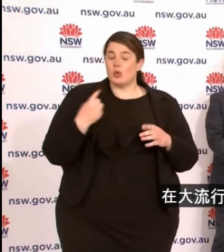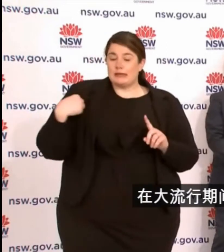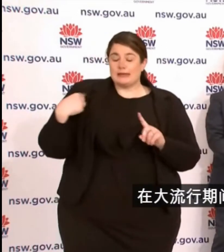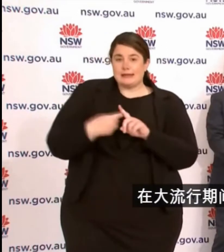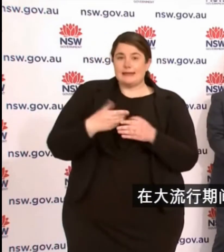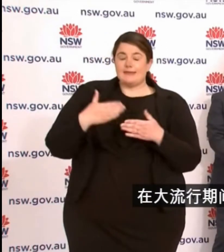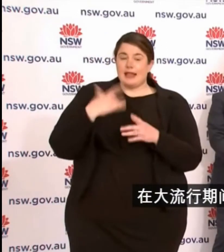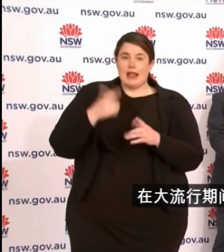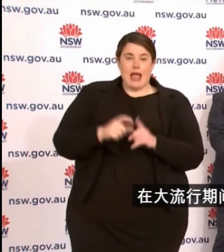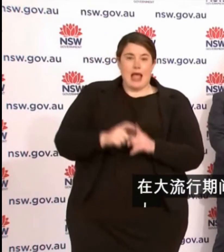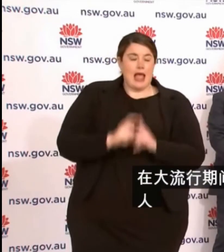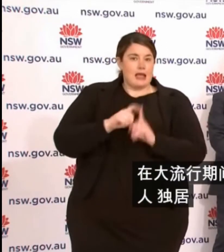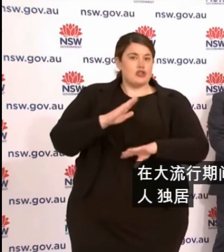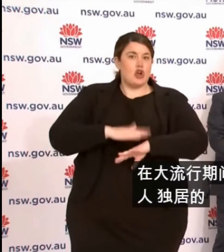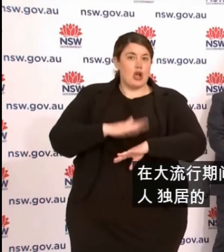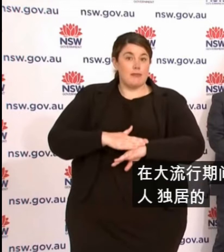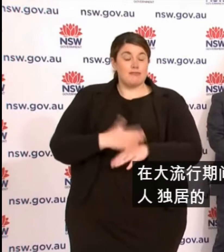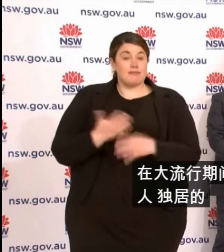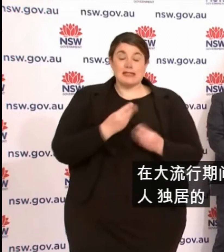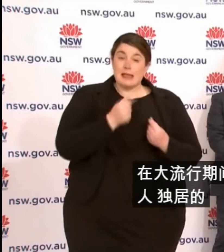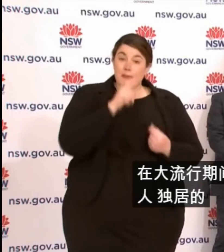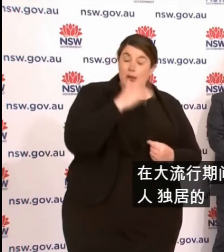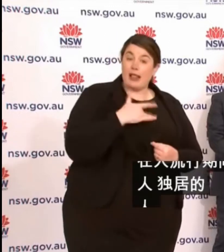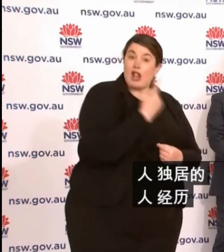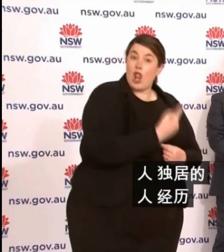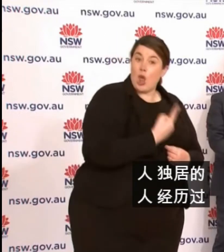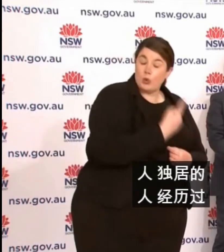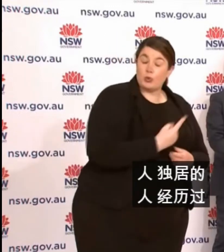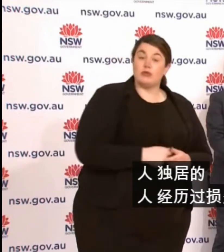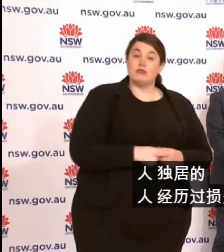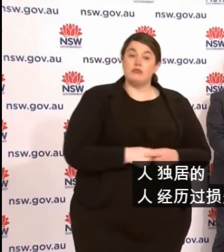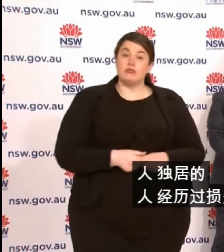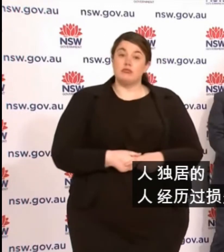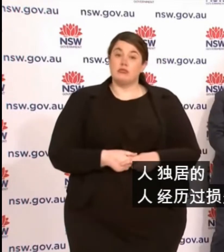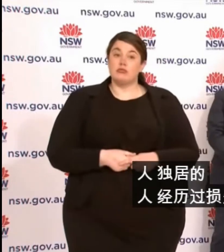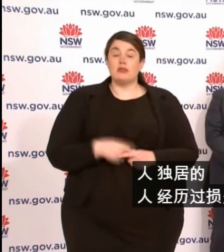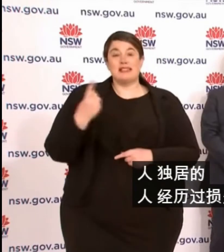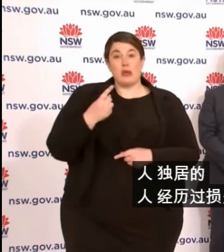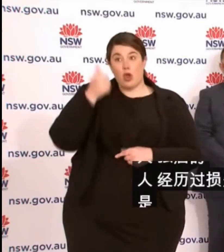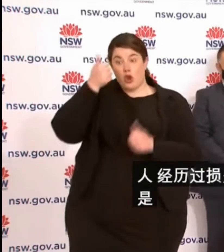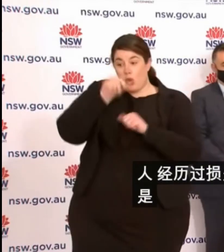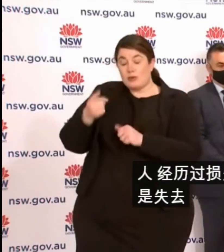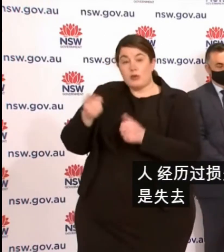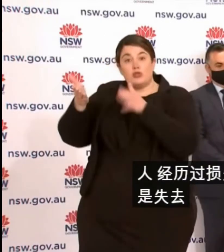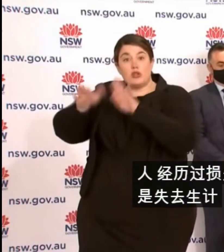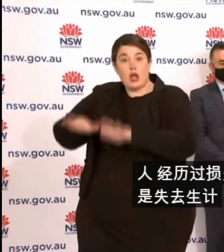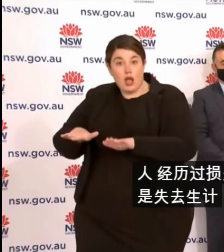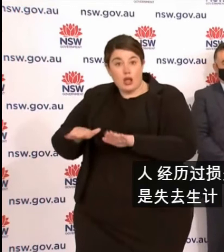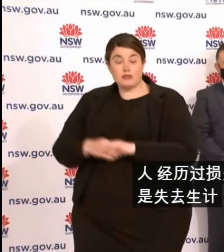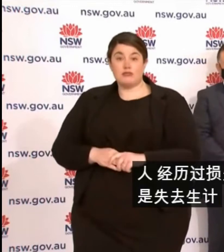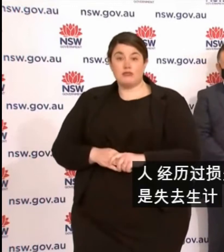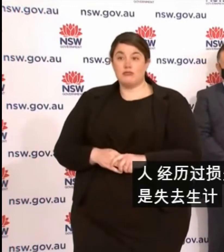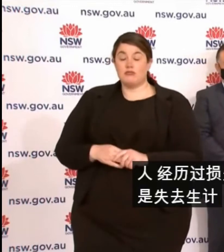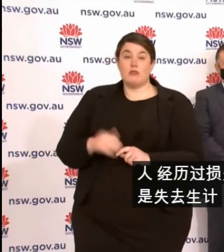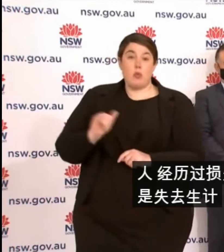of the pandemic. People who live alone, people who have experienced loss, whether that's loss of their